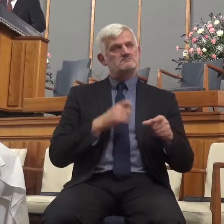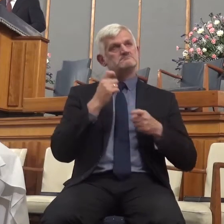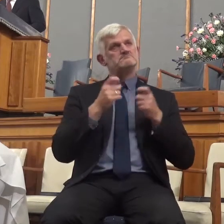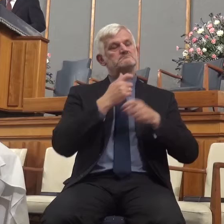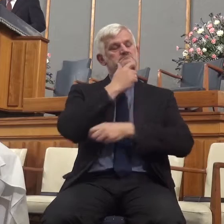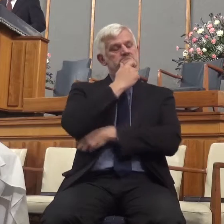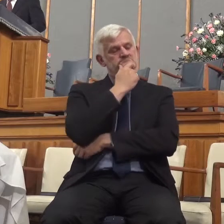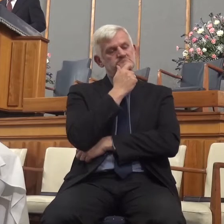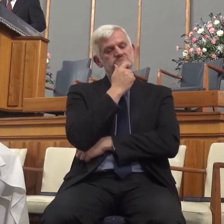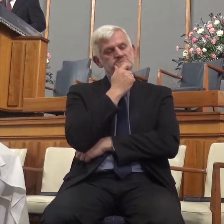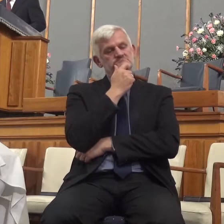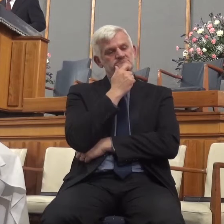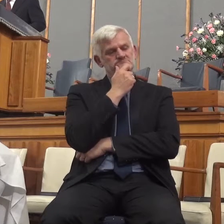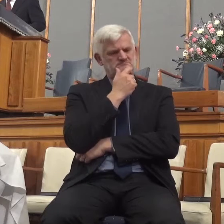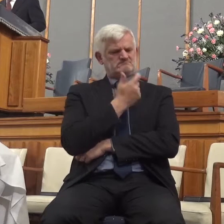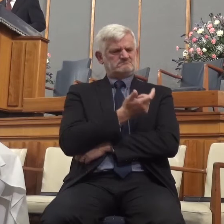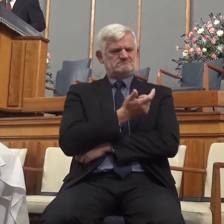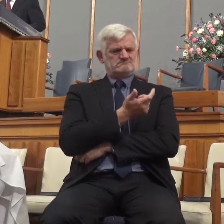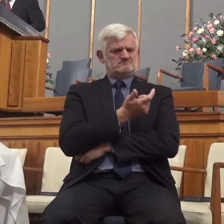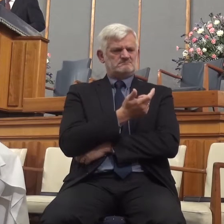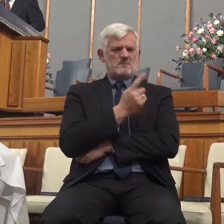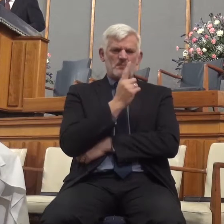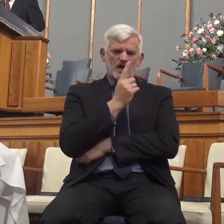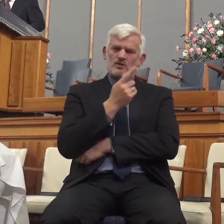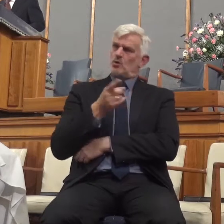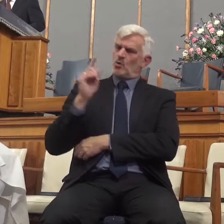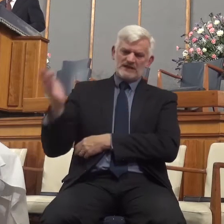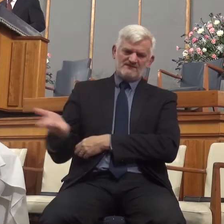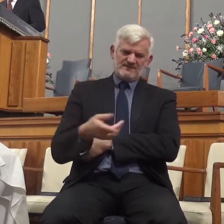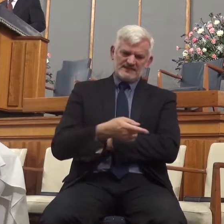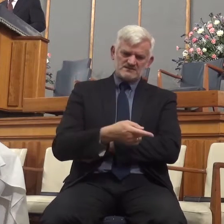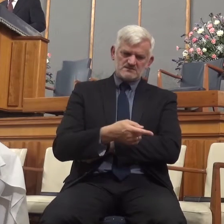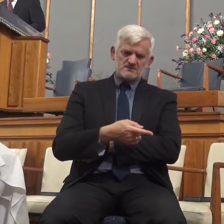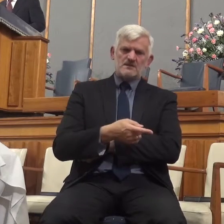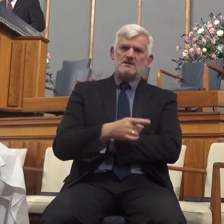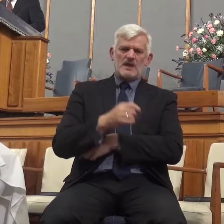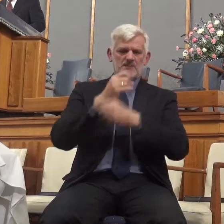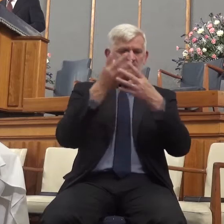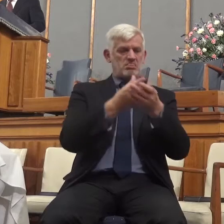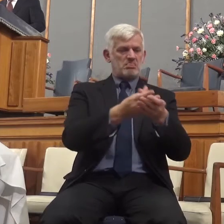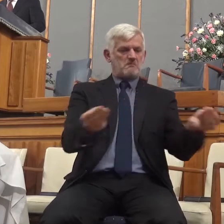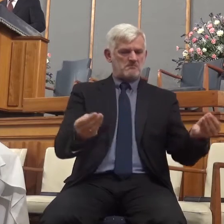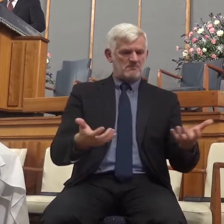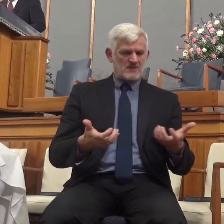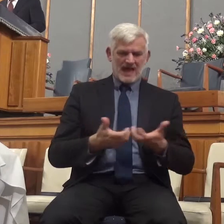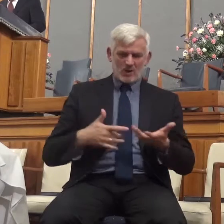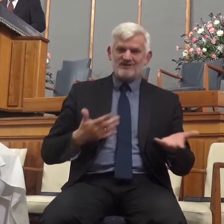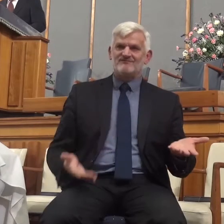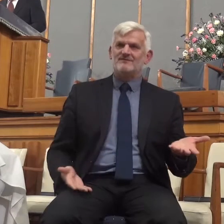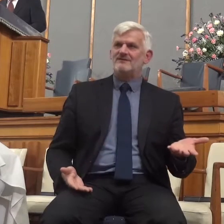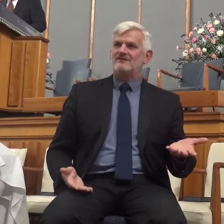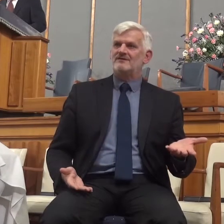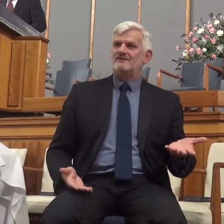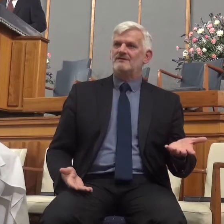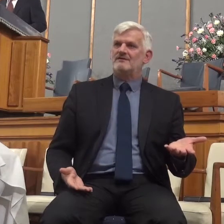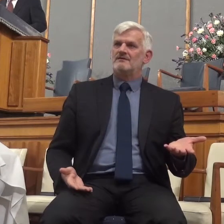how could I live without what God has provided? I breathe his air. I eat the